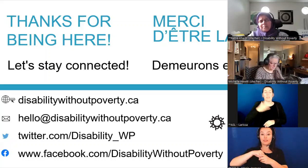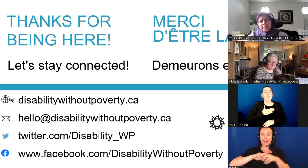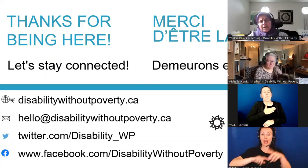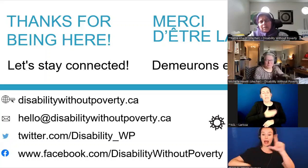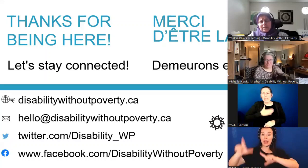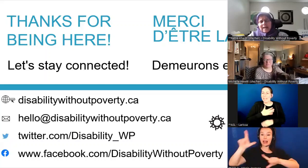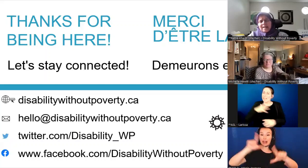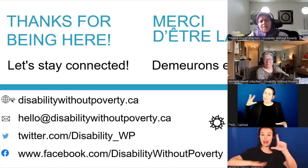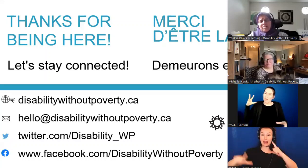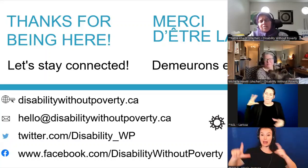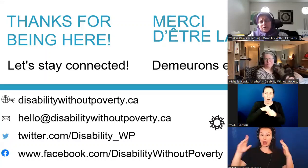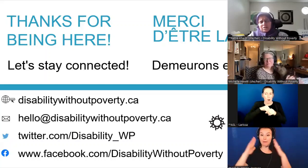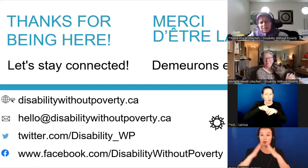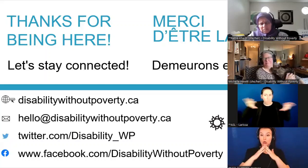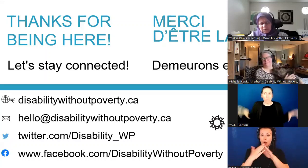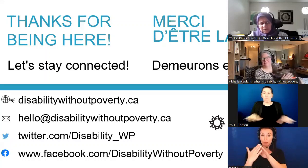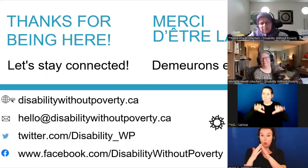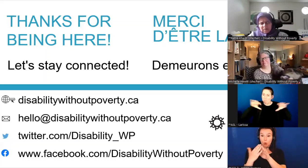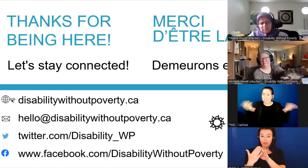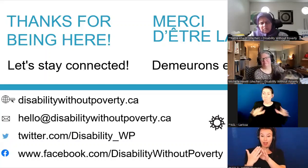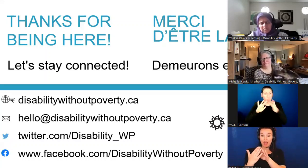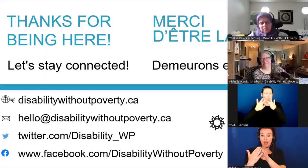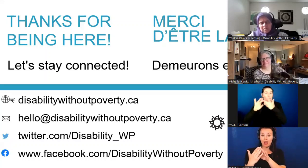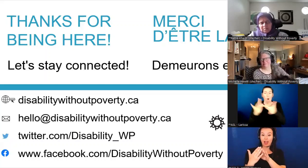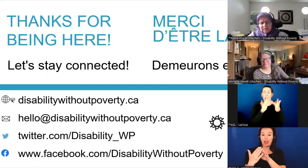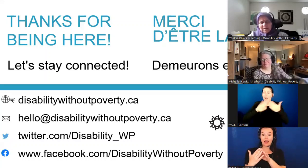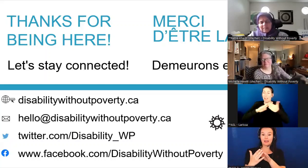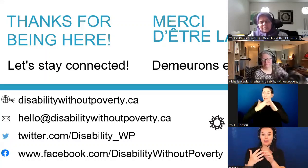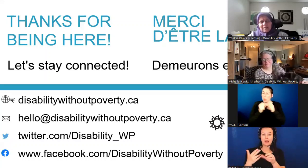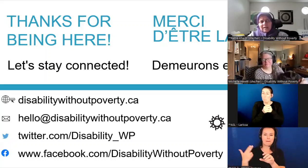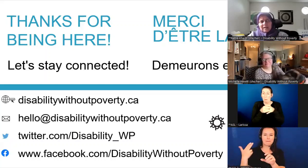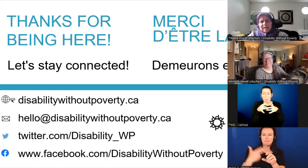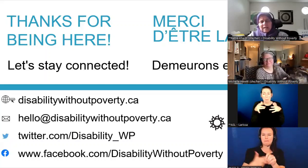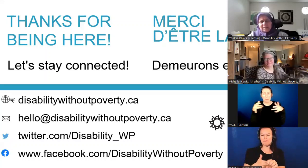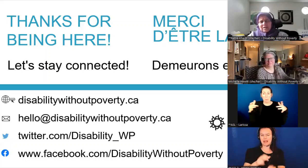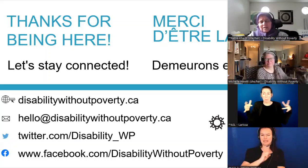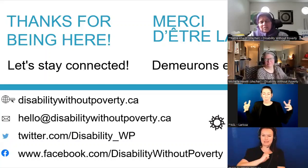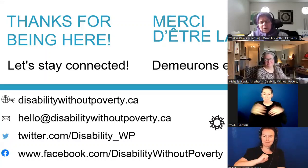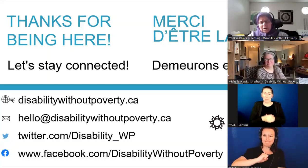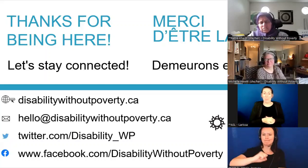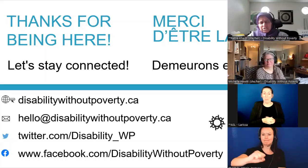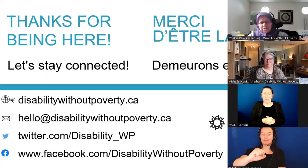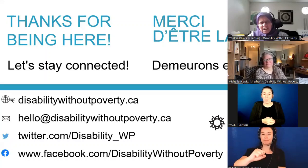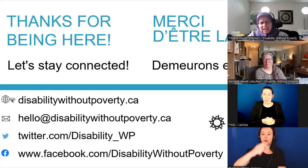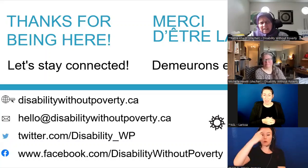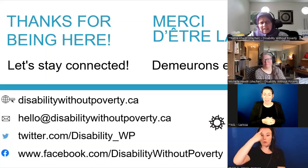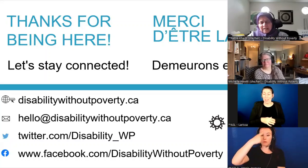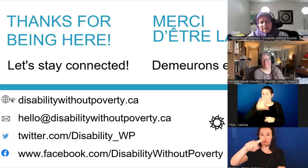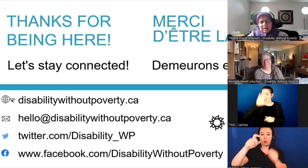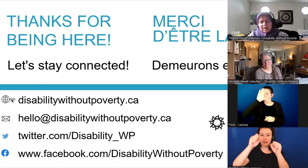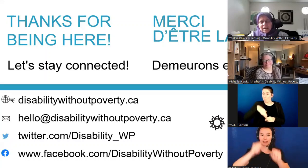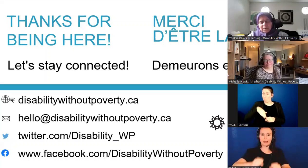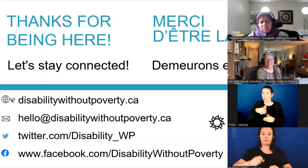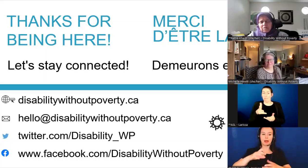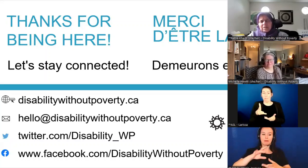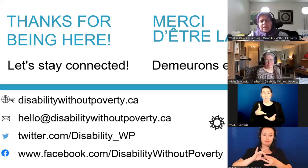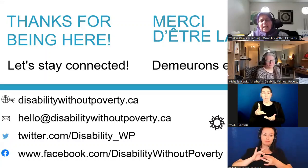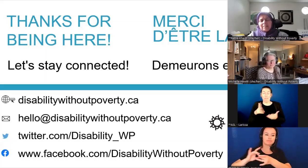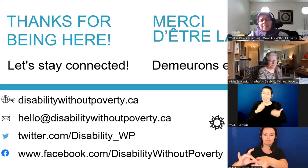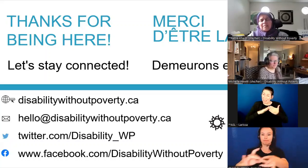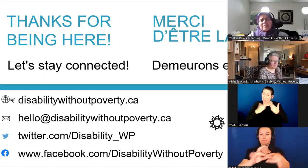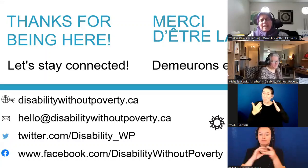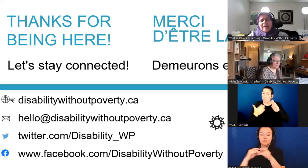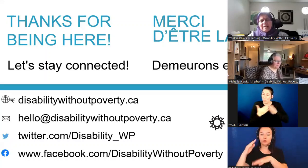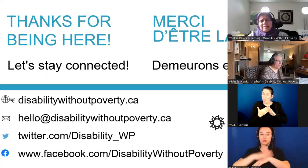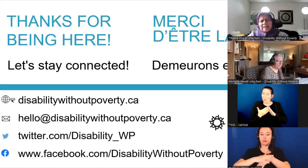Let's build that online community, folks, because it is going to take community